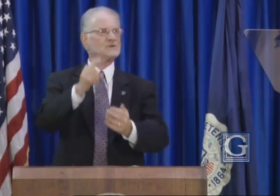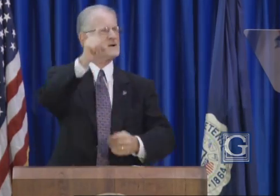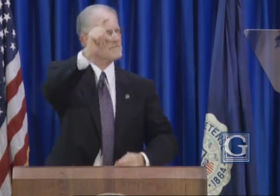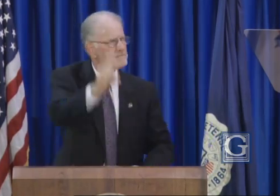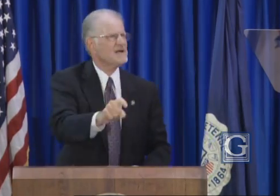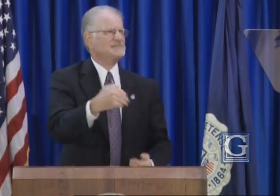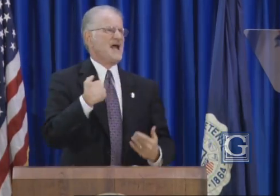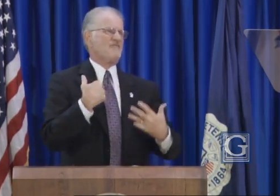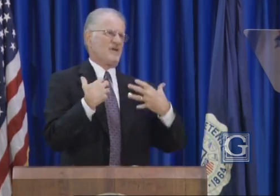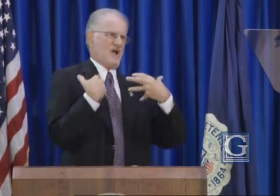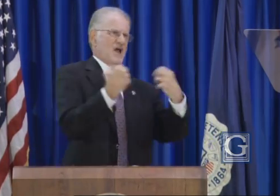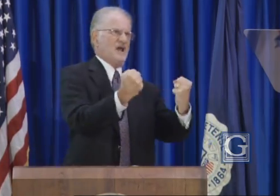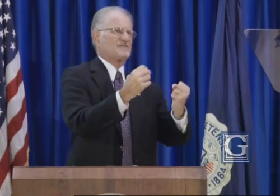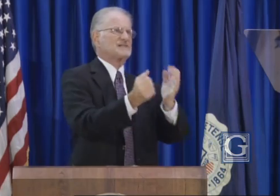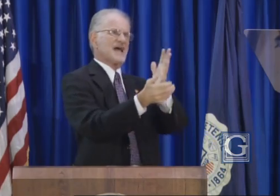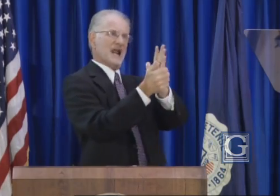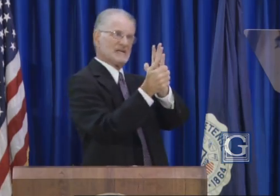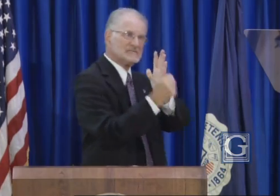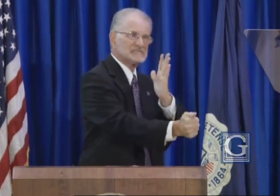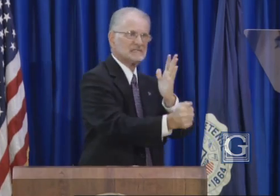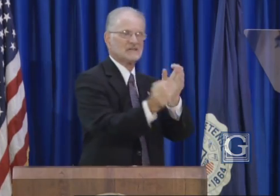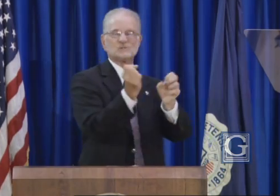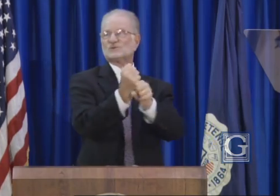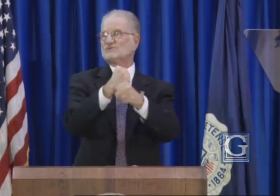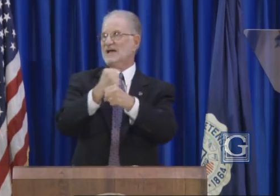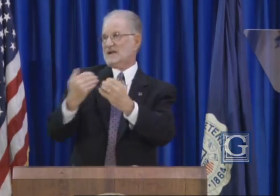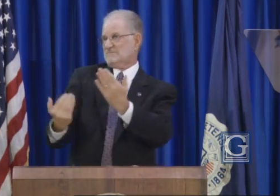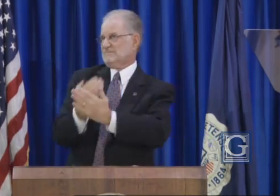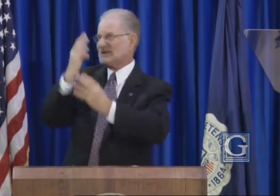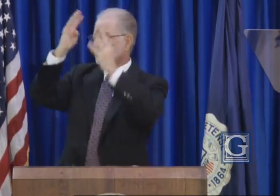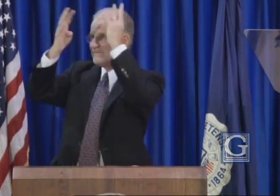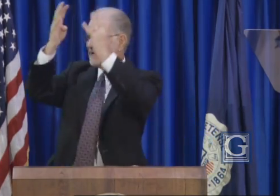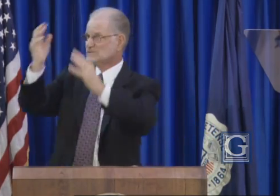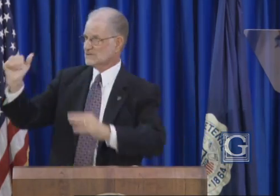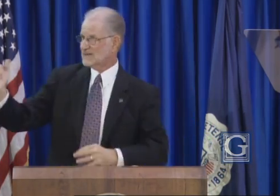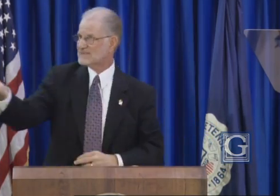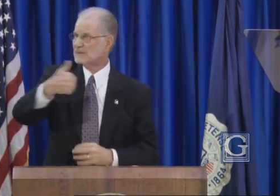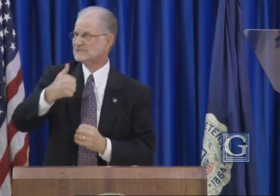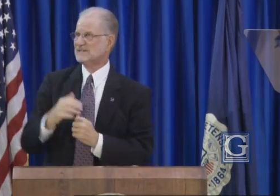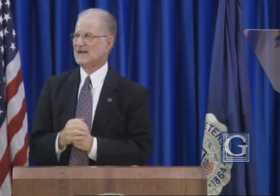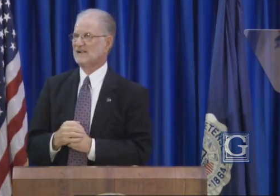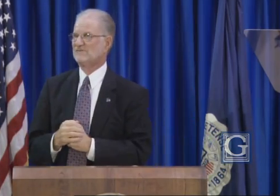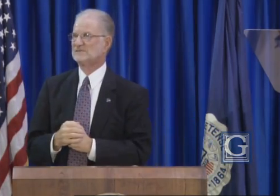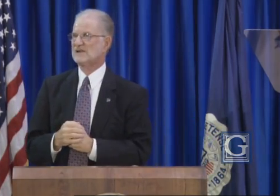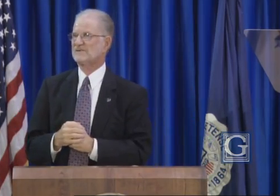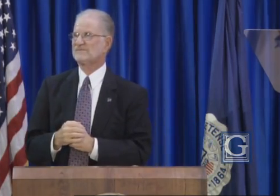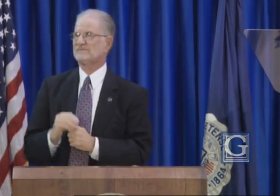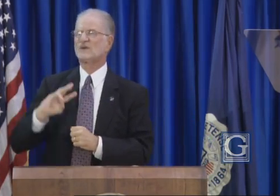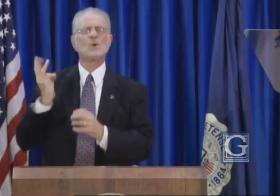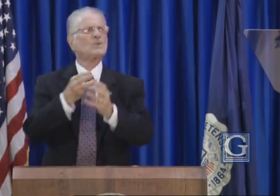And to thrive, our students must have confidence and skills to create innovations